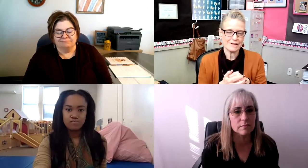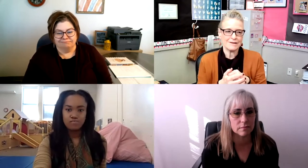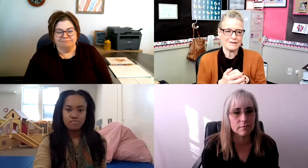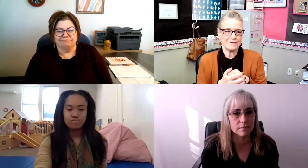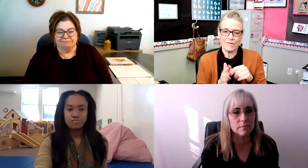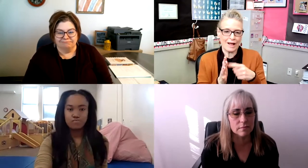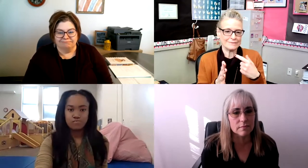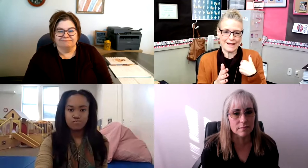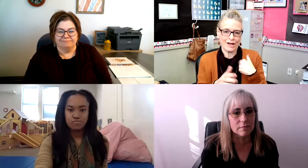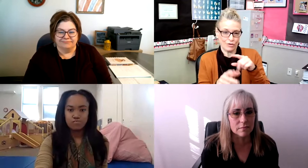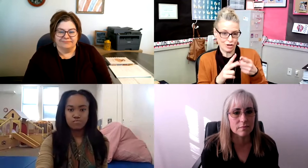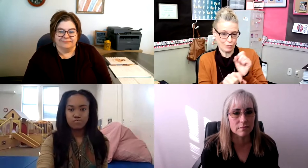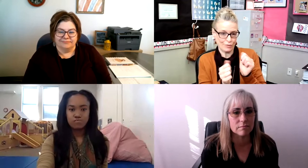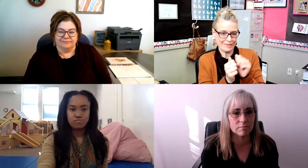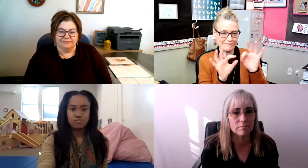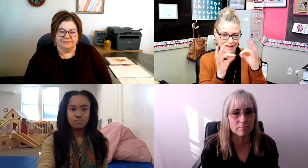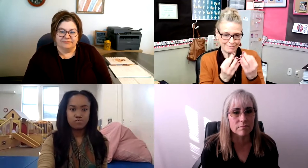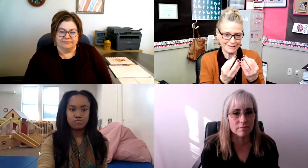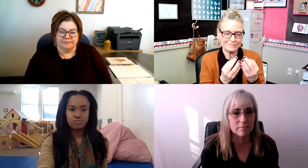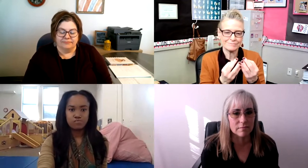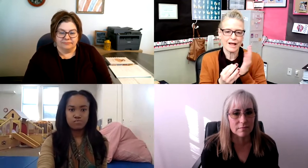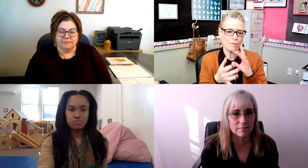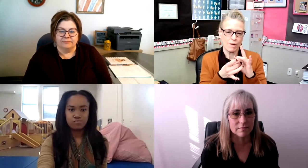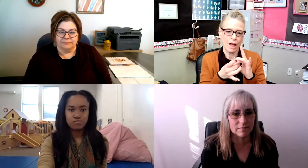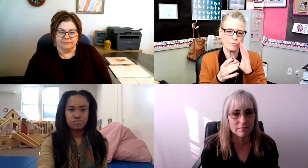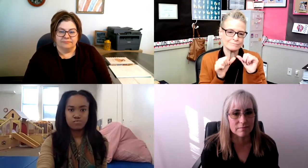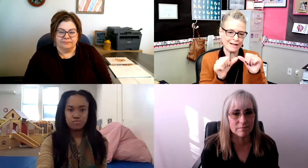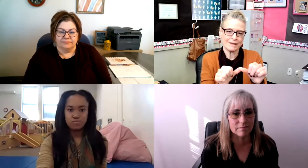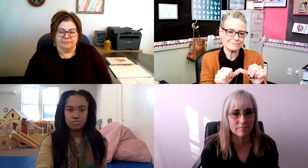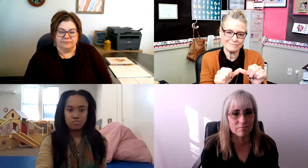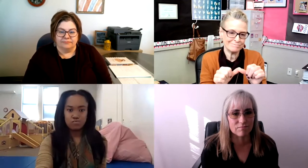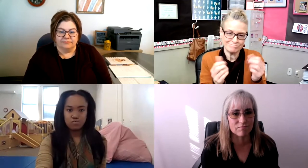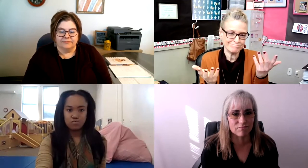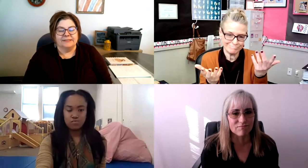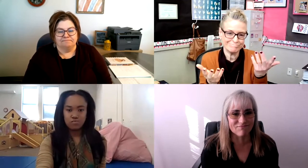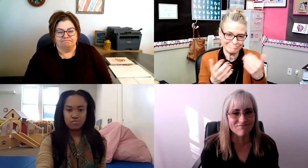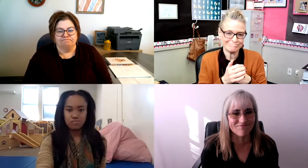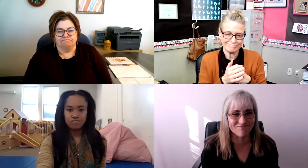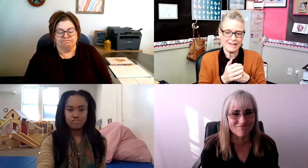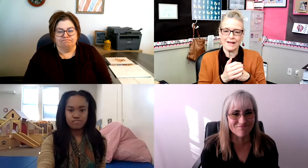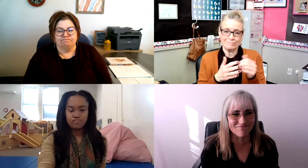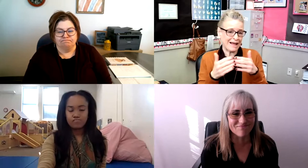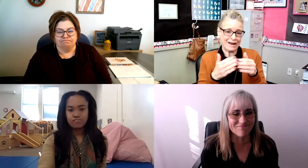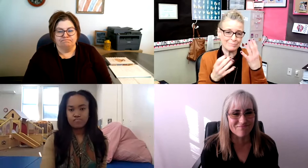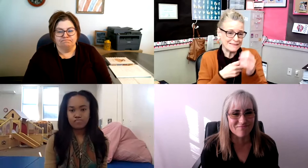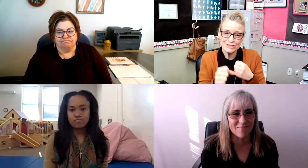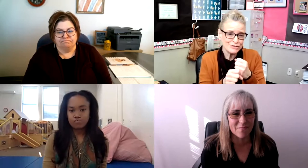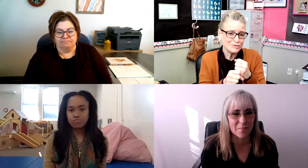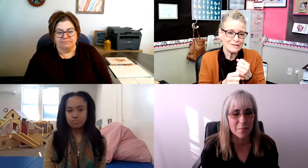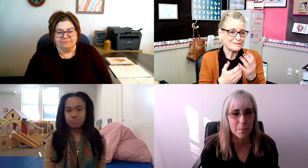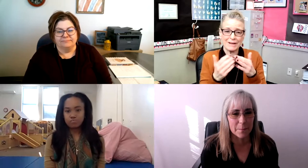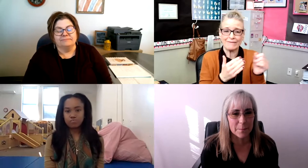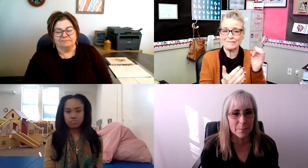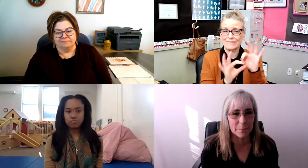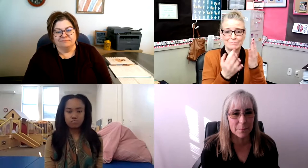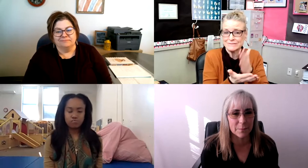family. It's really, really special. And once I started working with the families, our bond will continue from there.